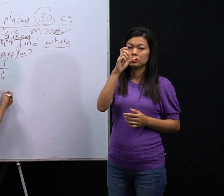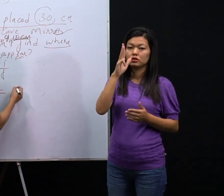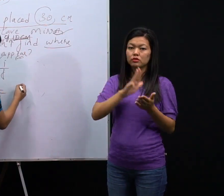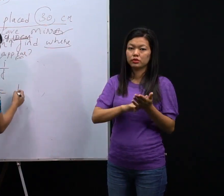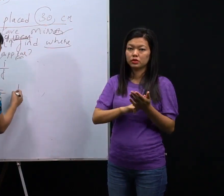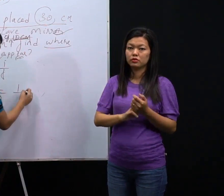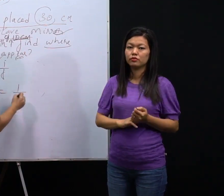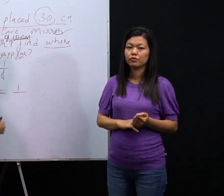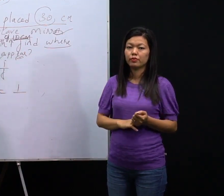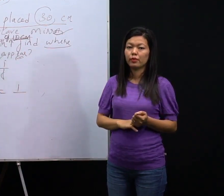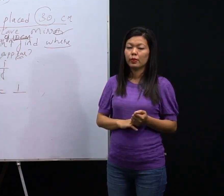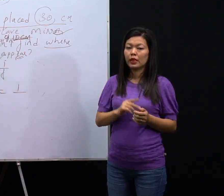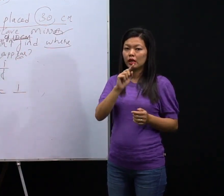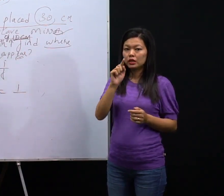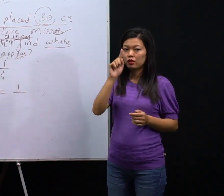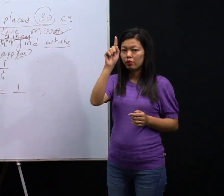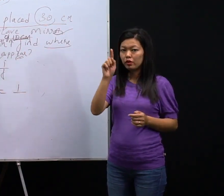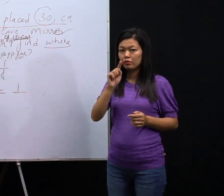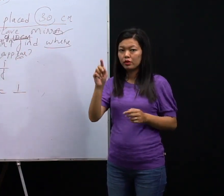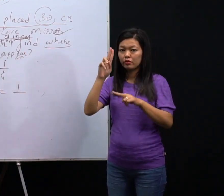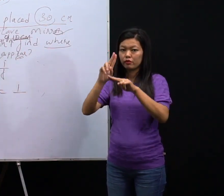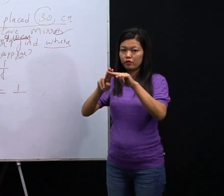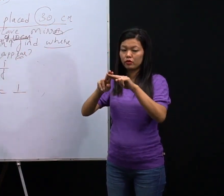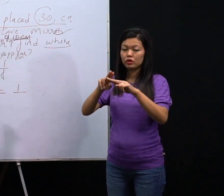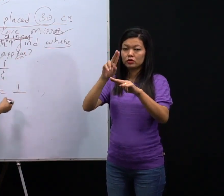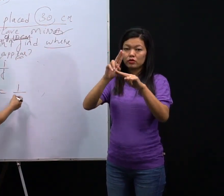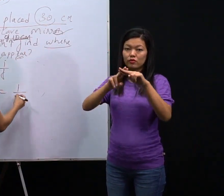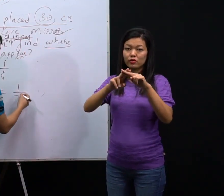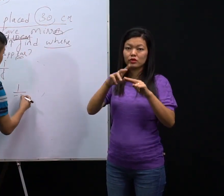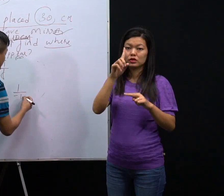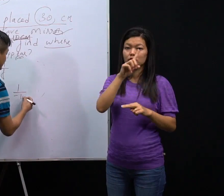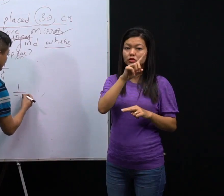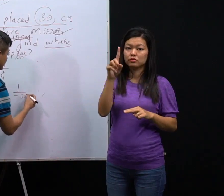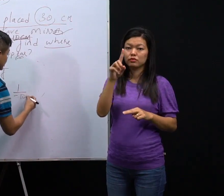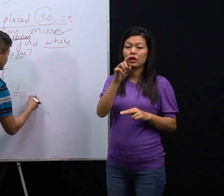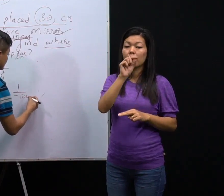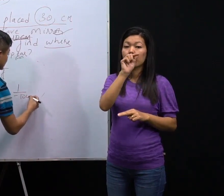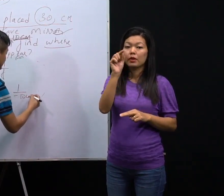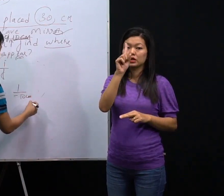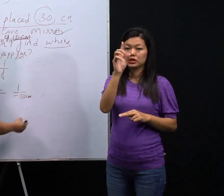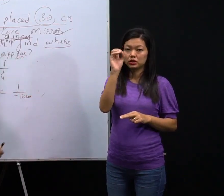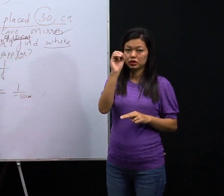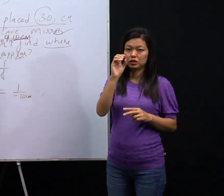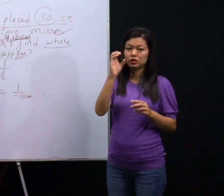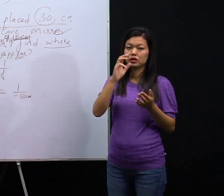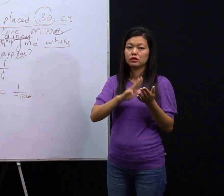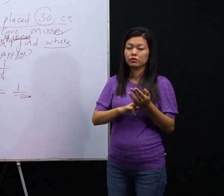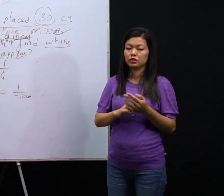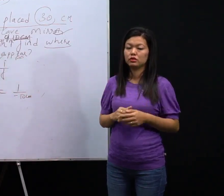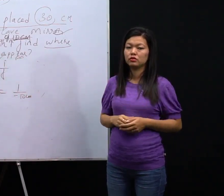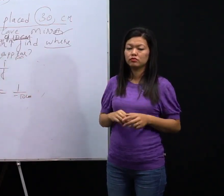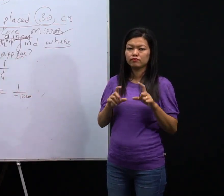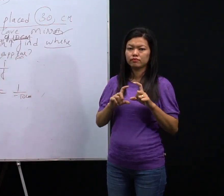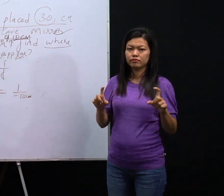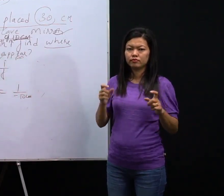Now the focal length is minus 10 centimeter. It's 10 centimeter.